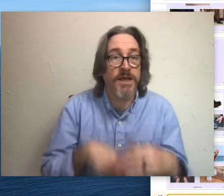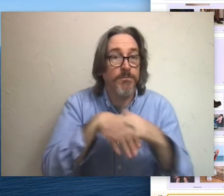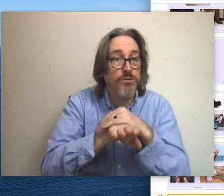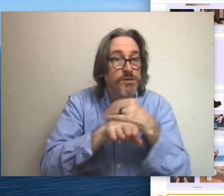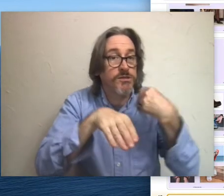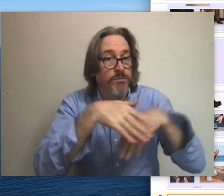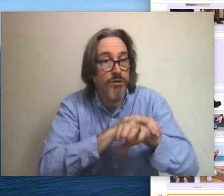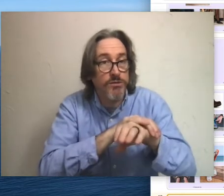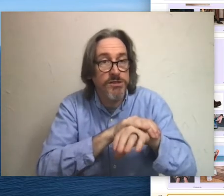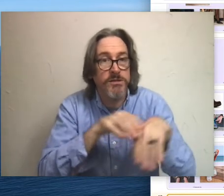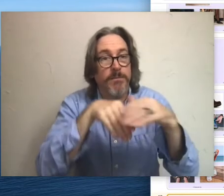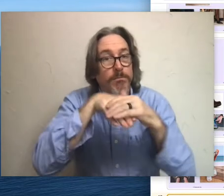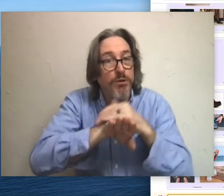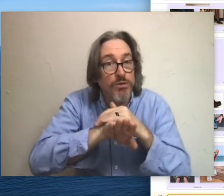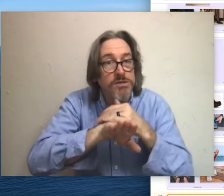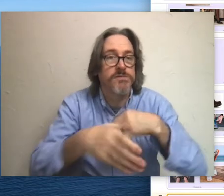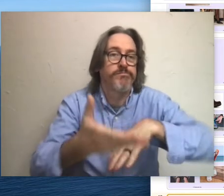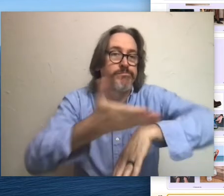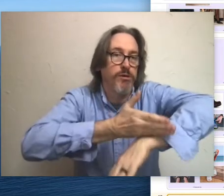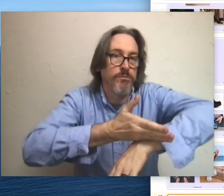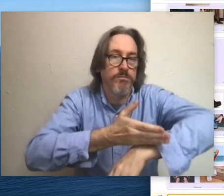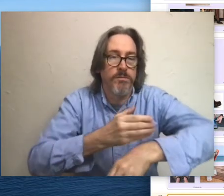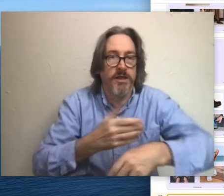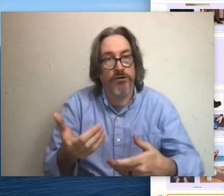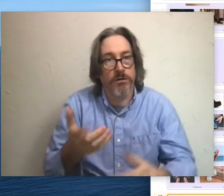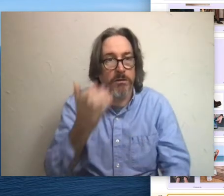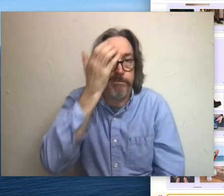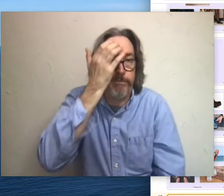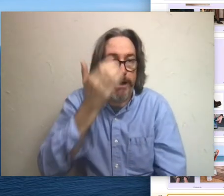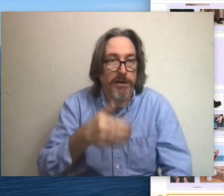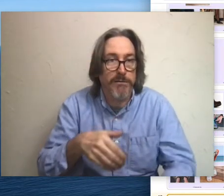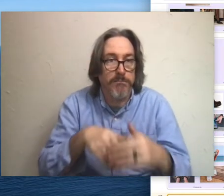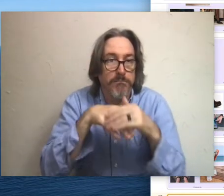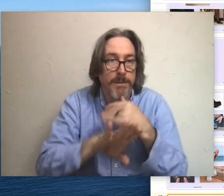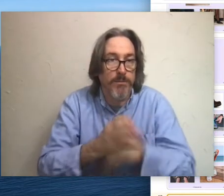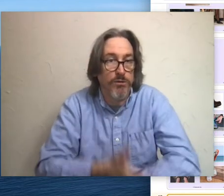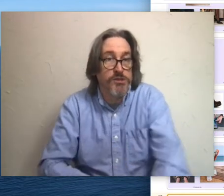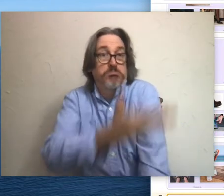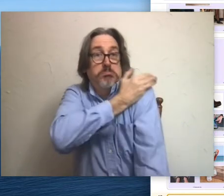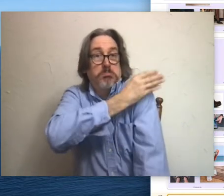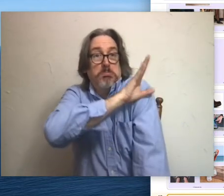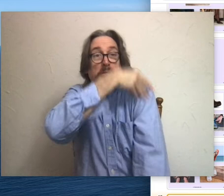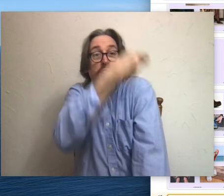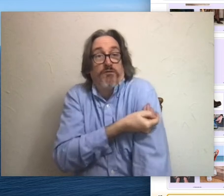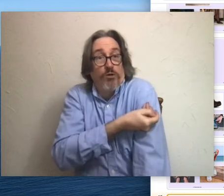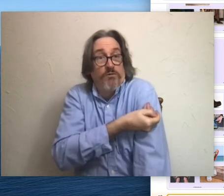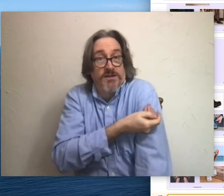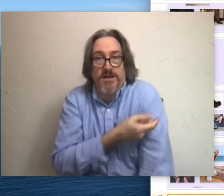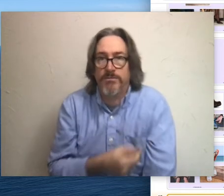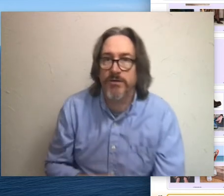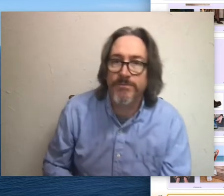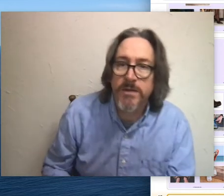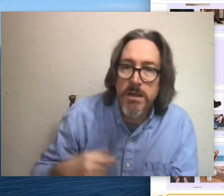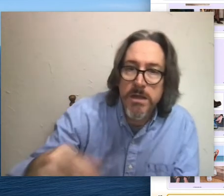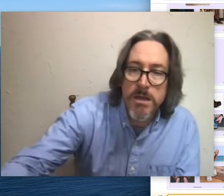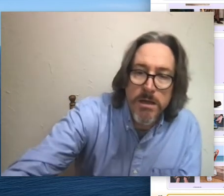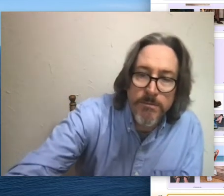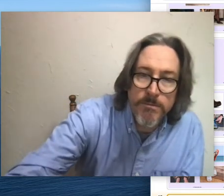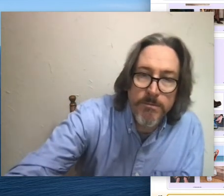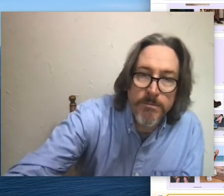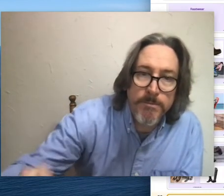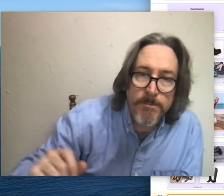So again, boots, like boots. Boom. If you're a pirate, maybe boots, and you fold over the top, right?